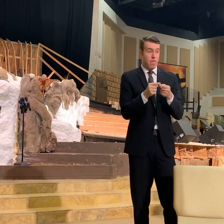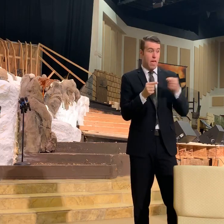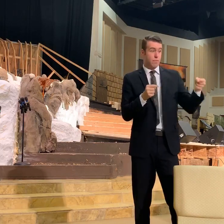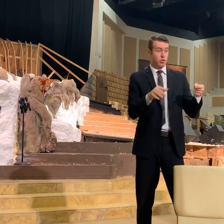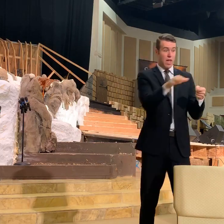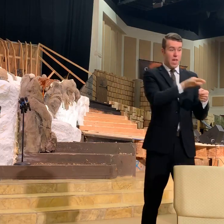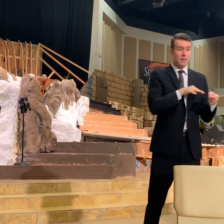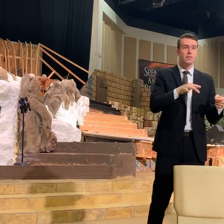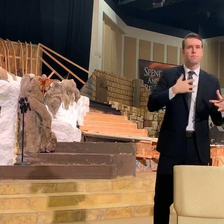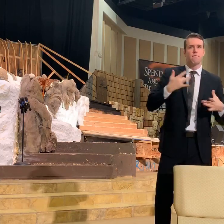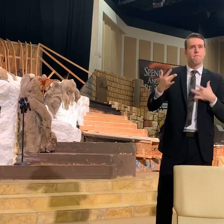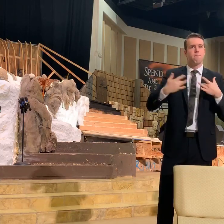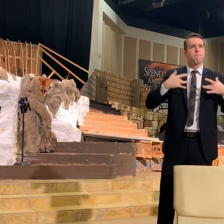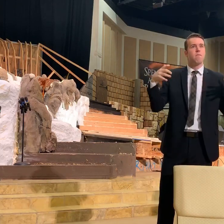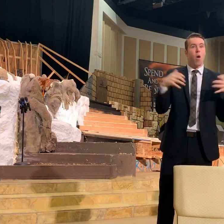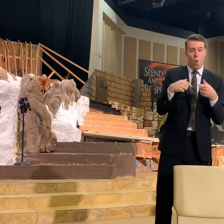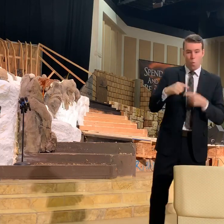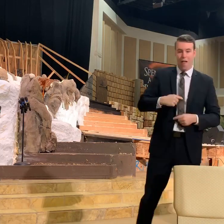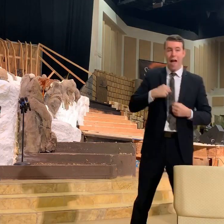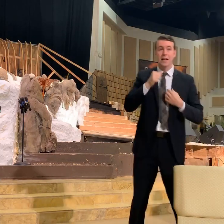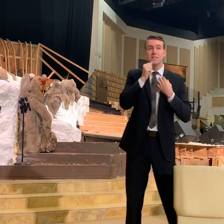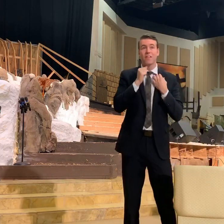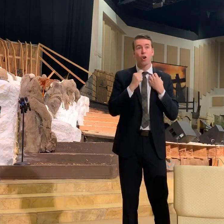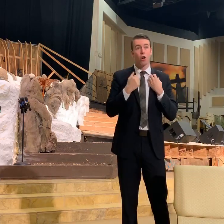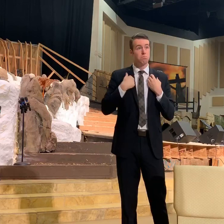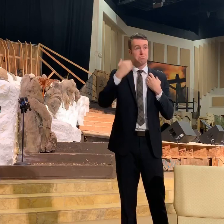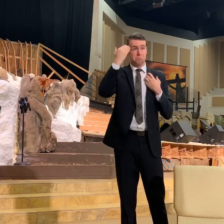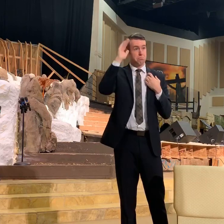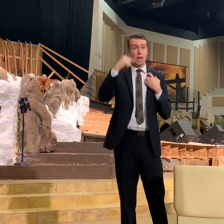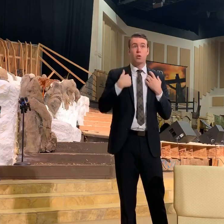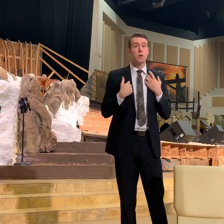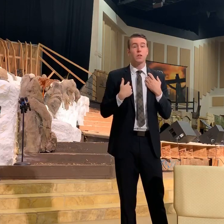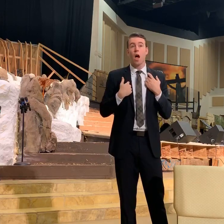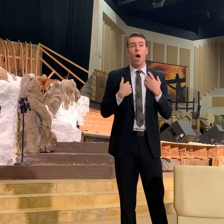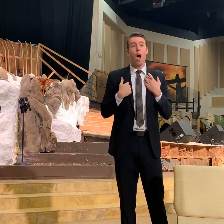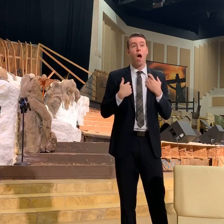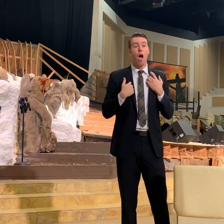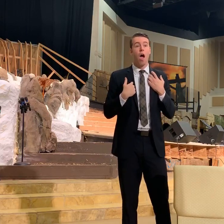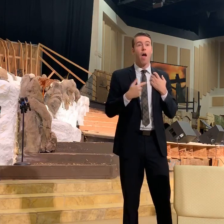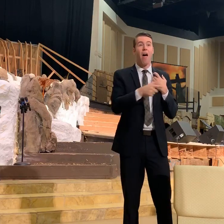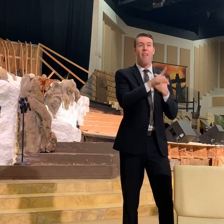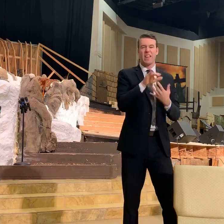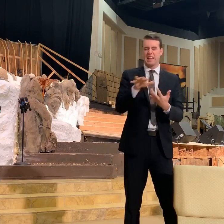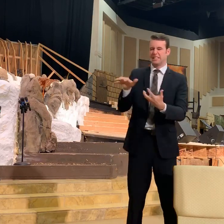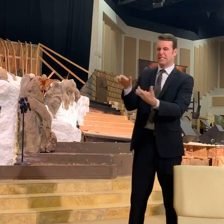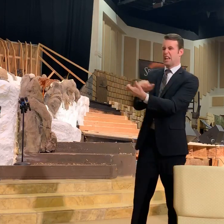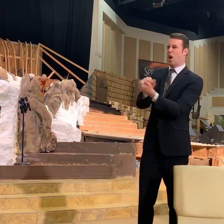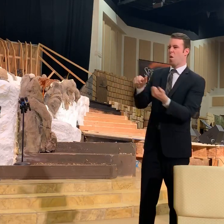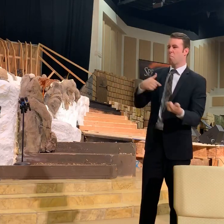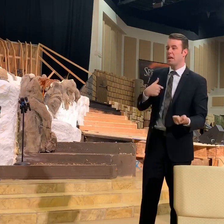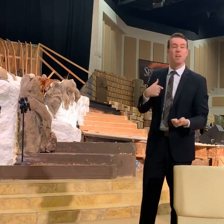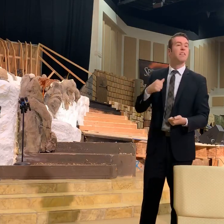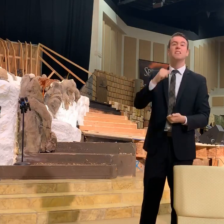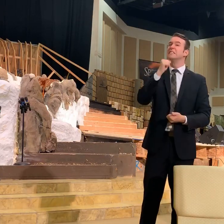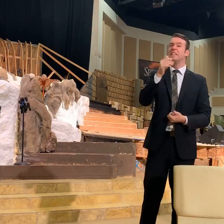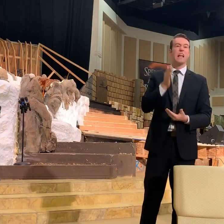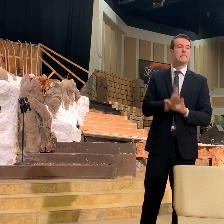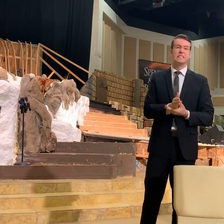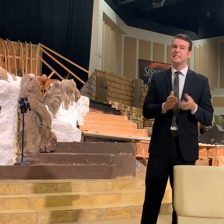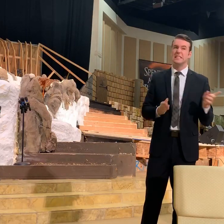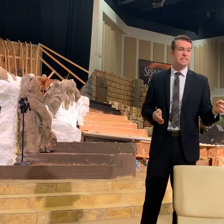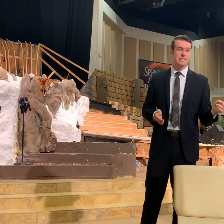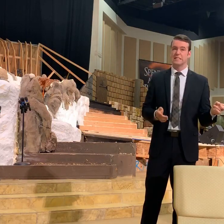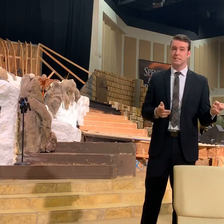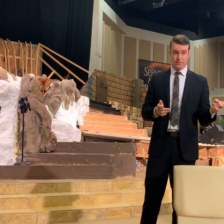together. And I knew it not. They did tear me and ceased not.